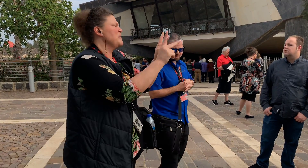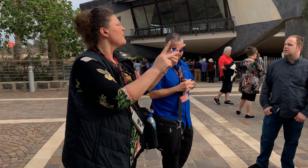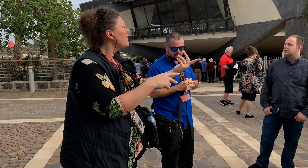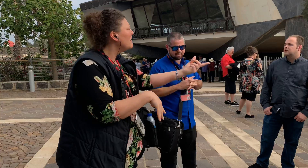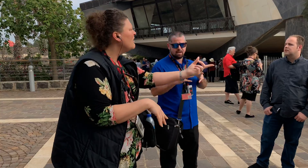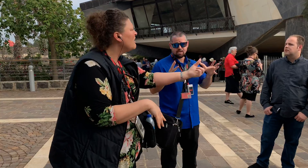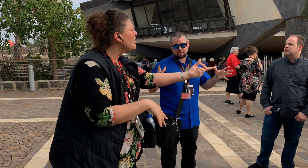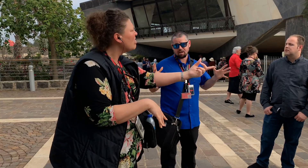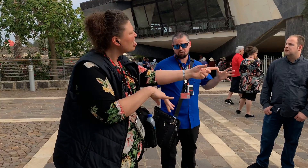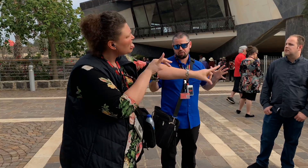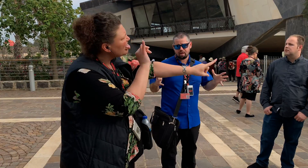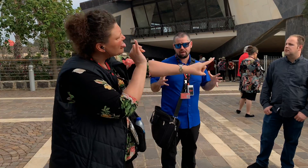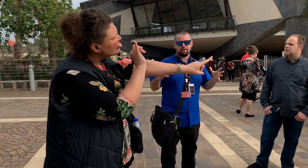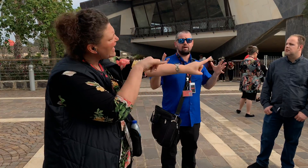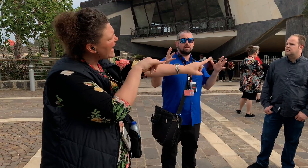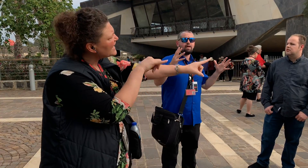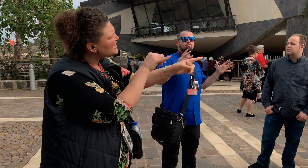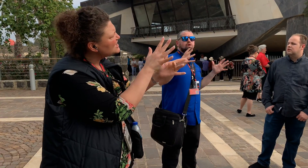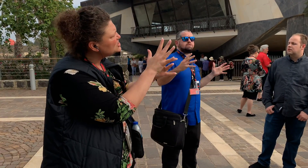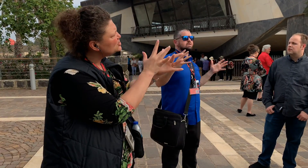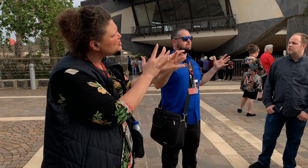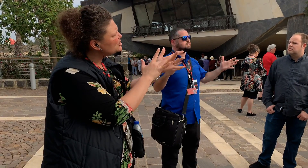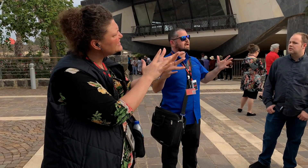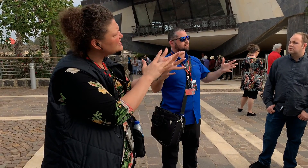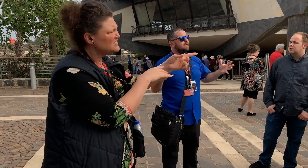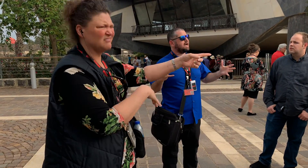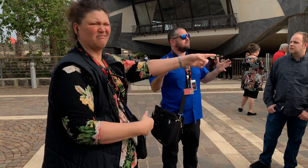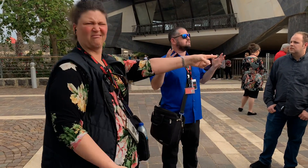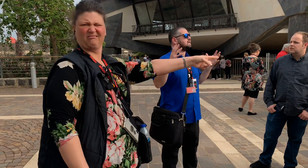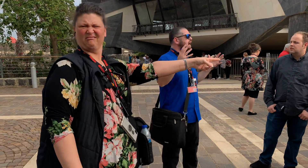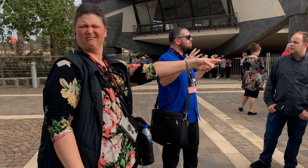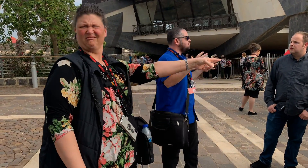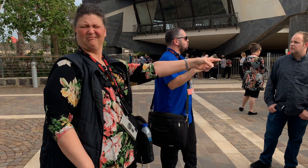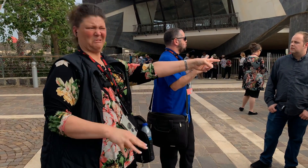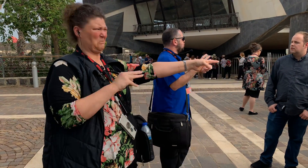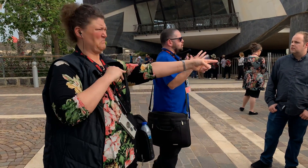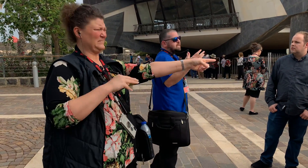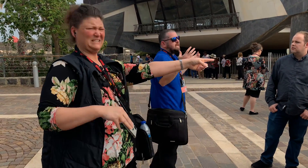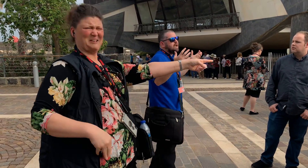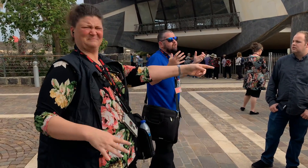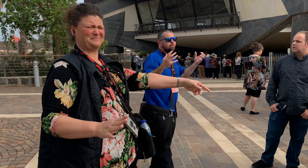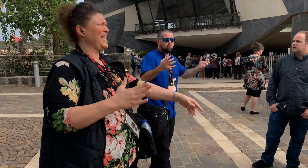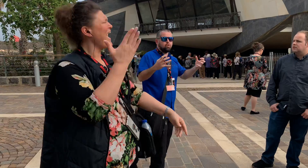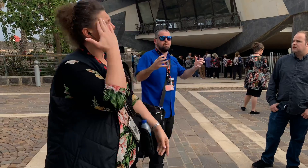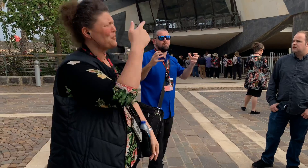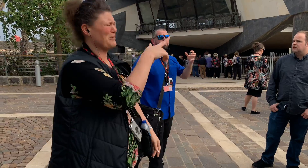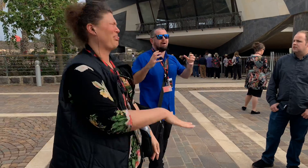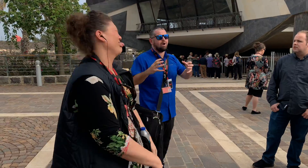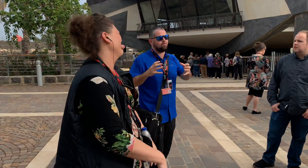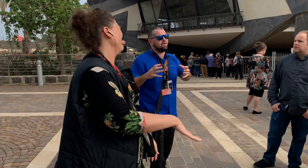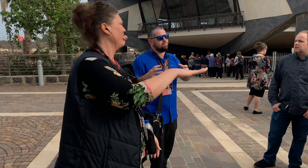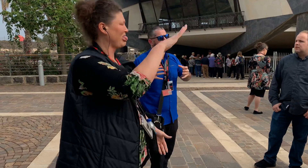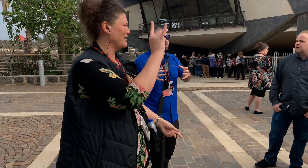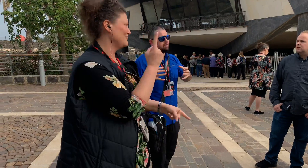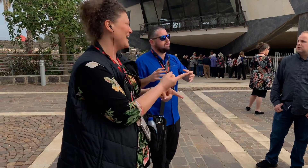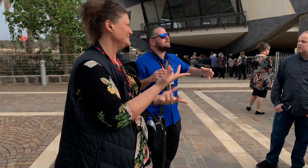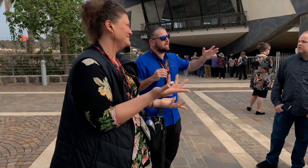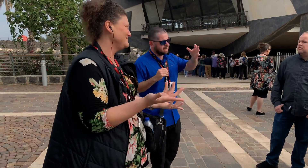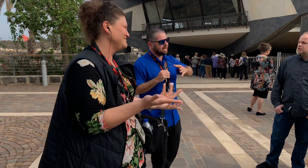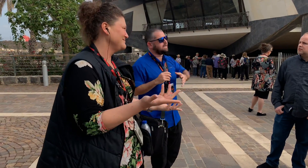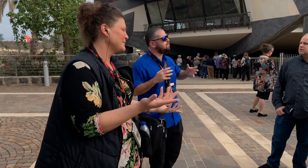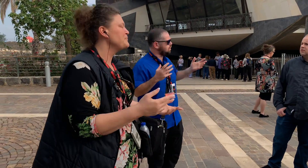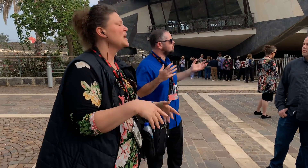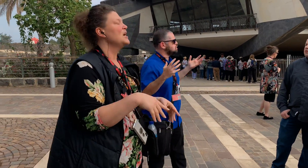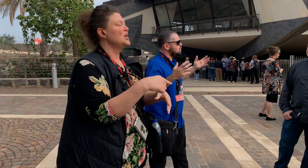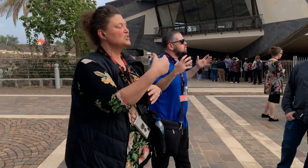the Pharisees such a thing, it was sometimes after they heard a rumor about him in